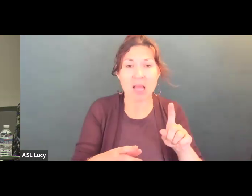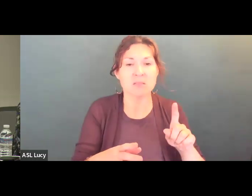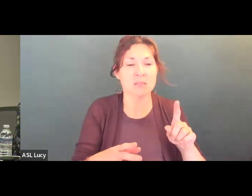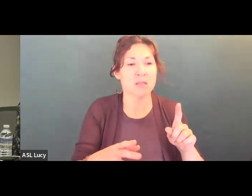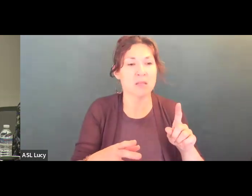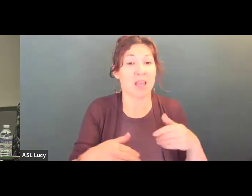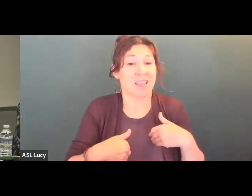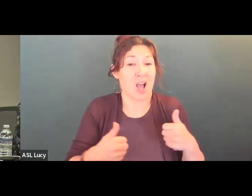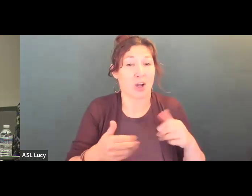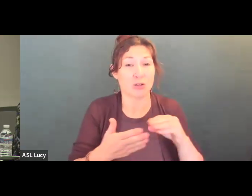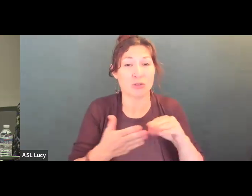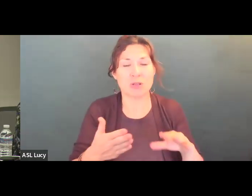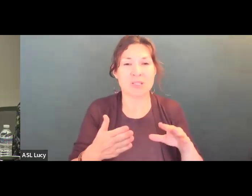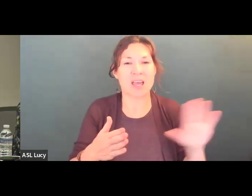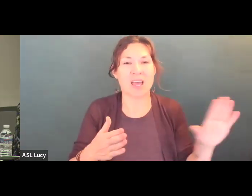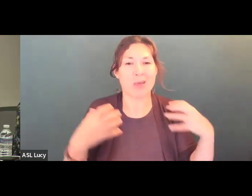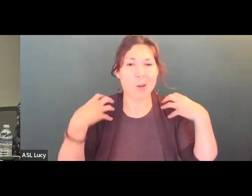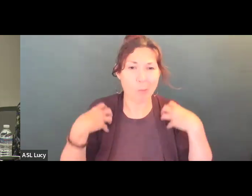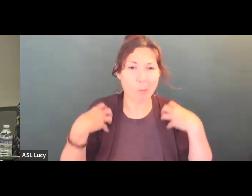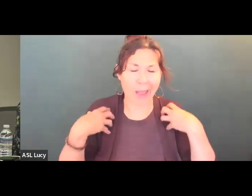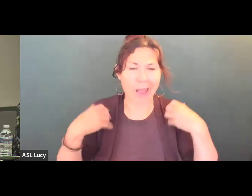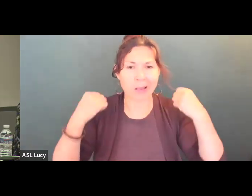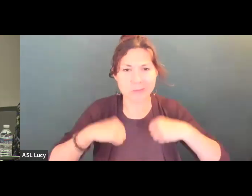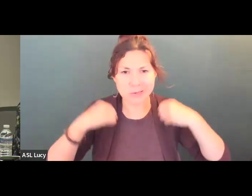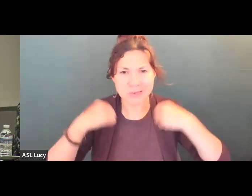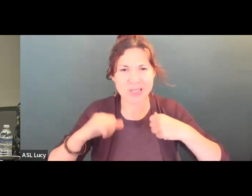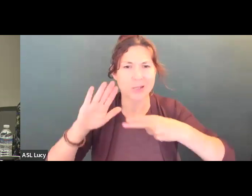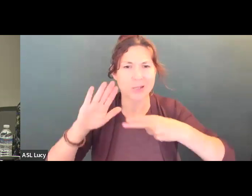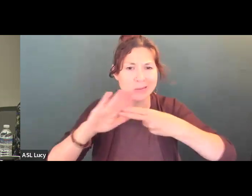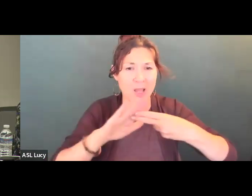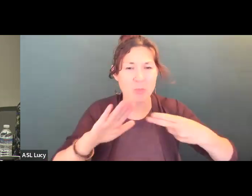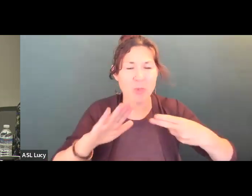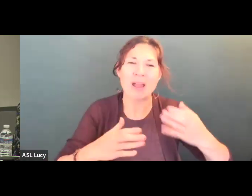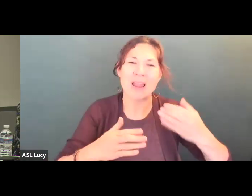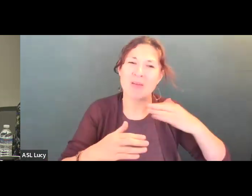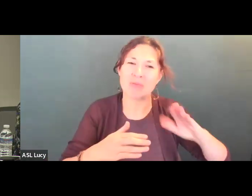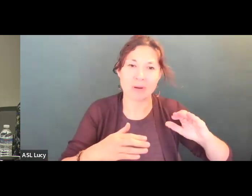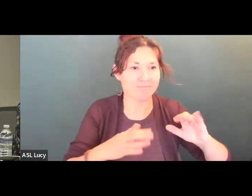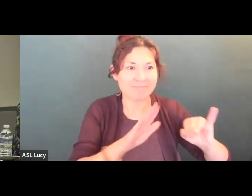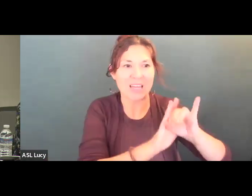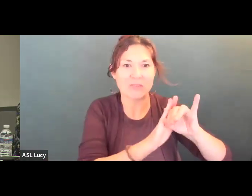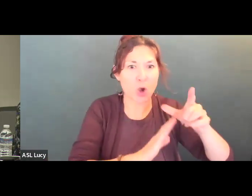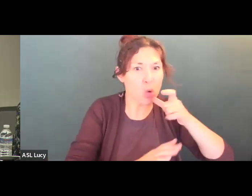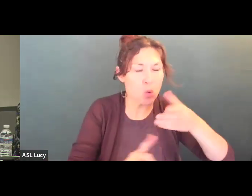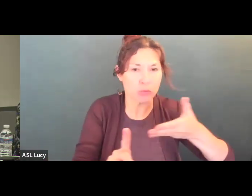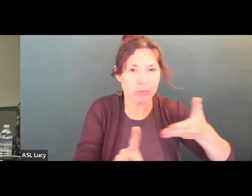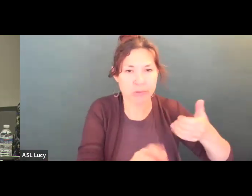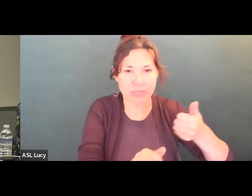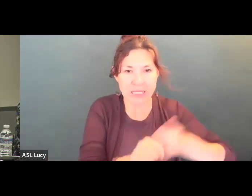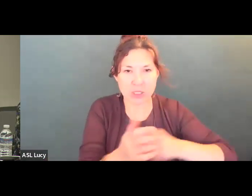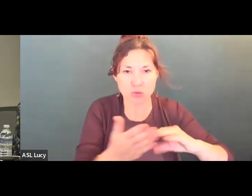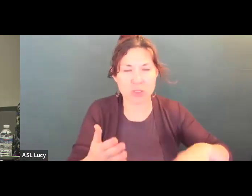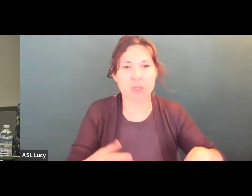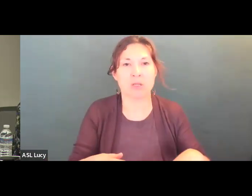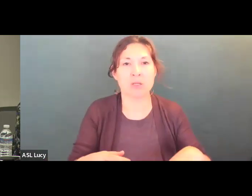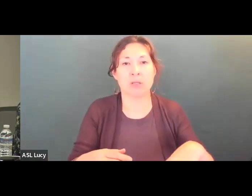we actually have identification on the students. Can't say that enough. But I think it's also from a ridership perspective,